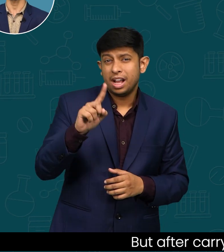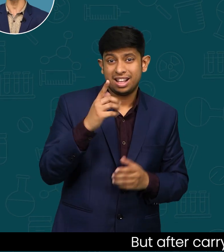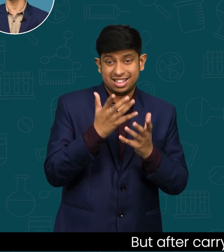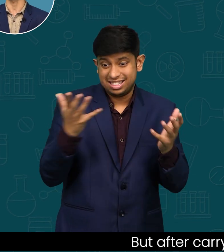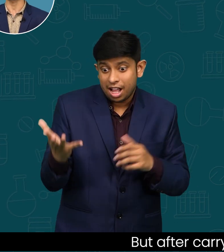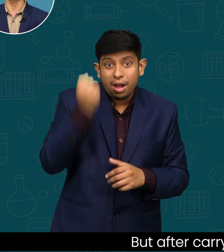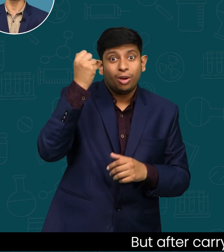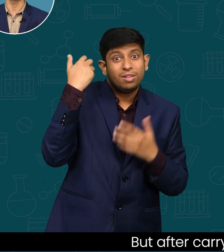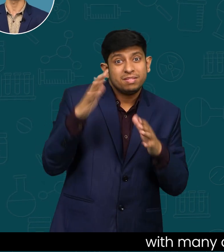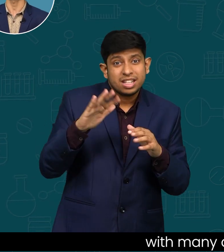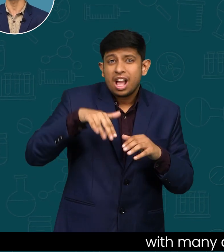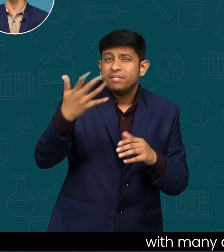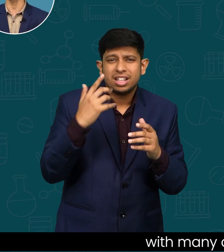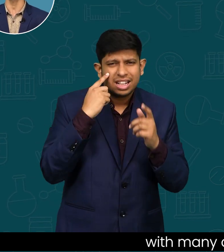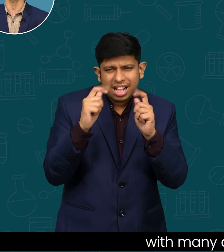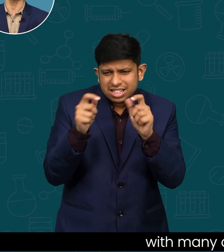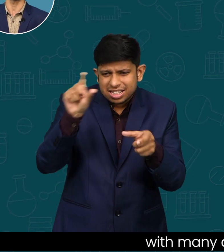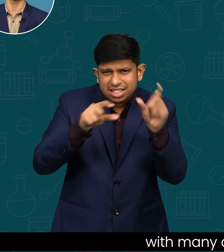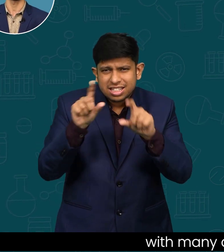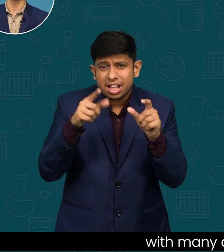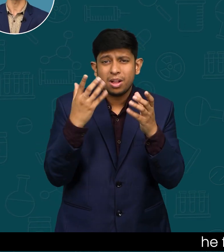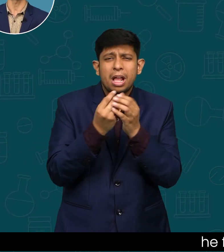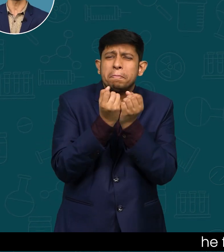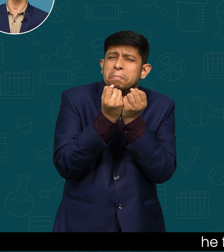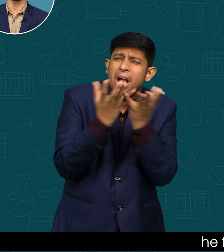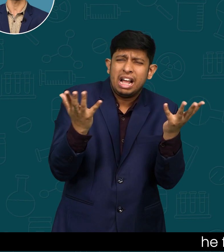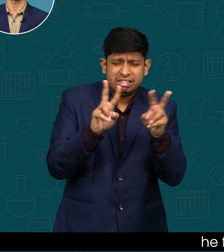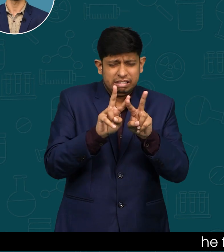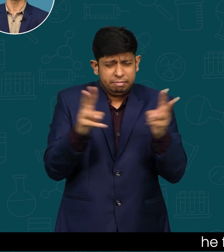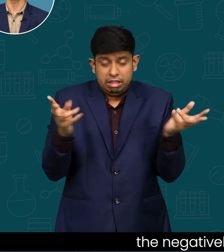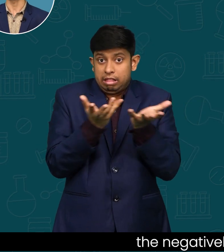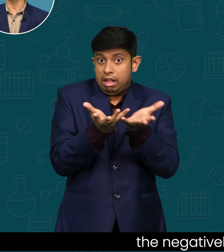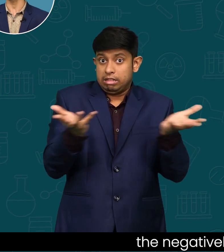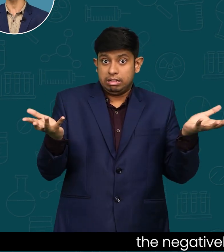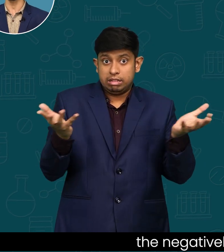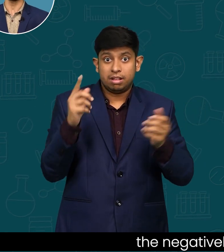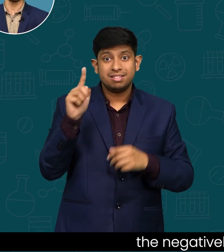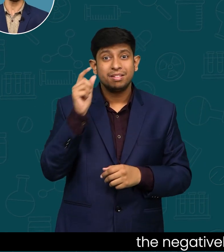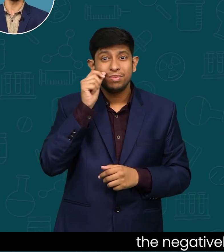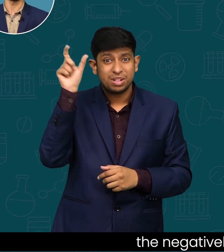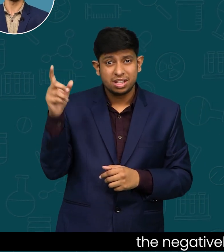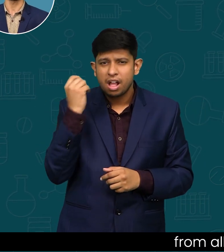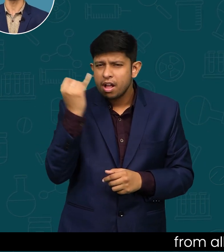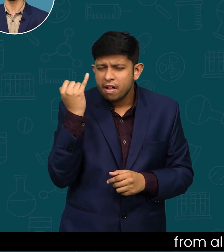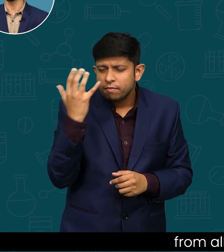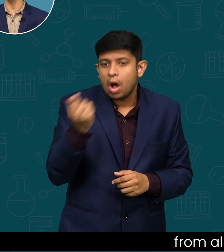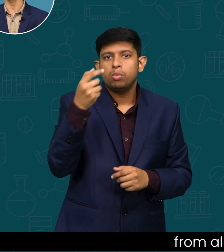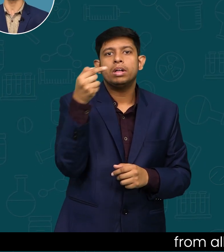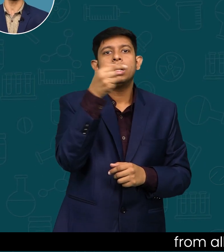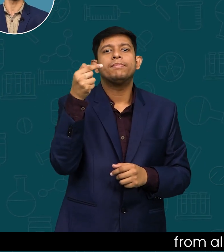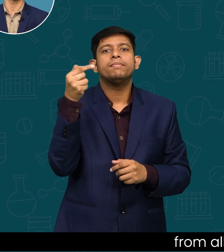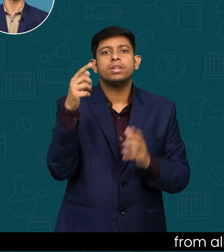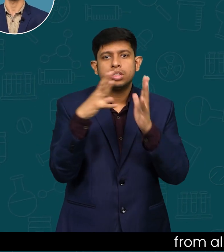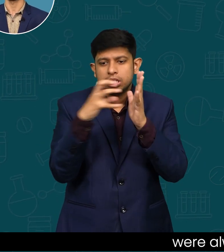But after carrying out experiments with many different materials, he found that the negatively charged particles from all